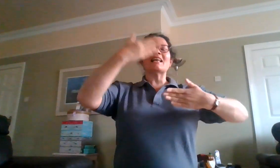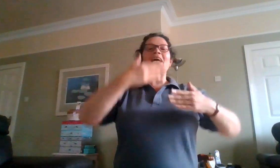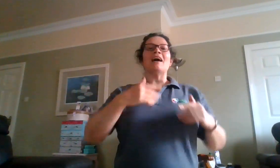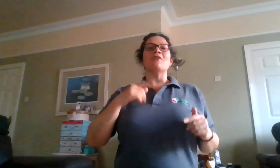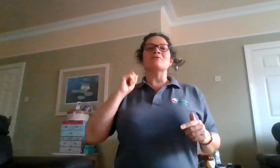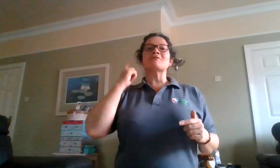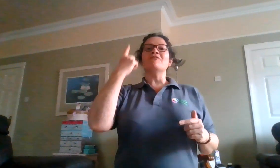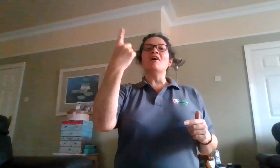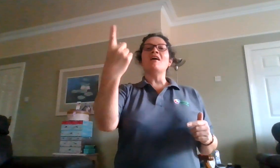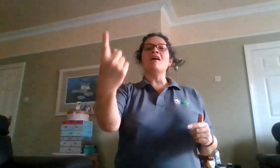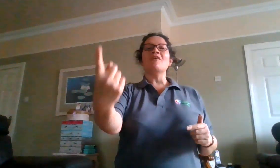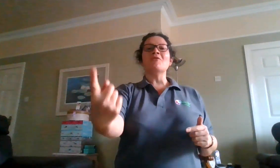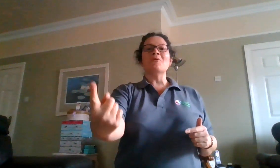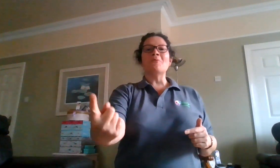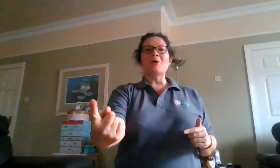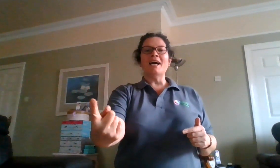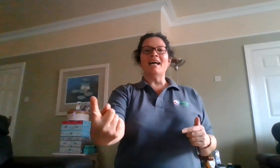clouds far away.